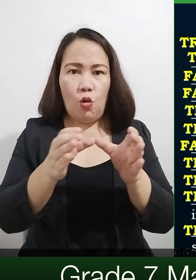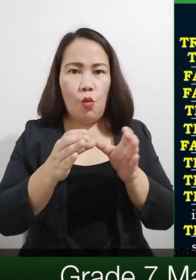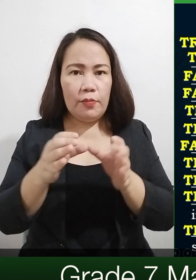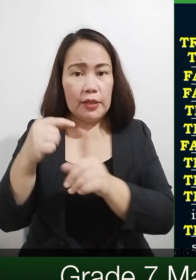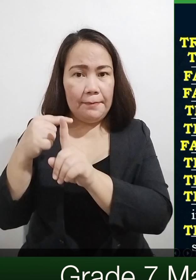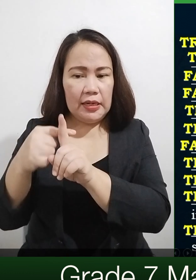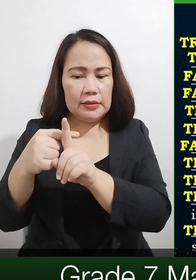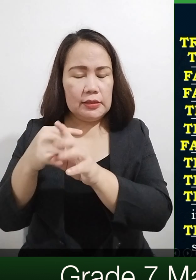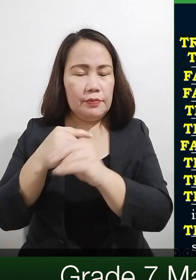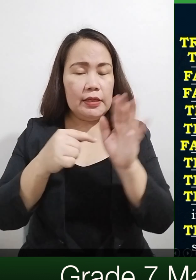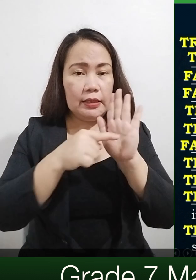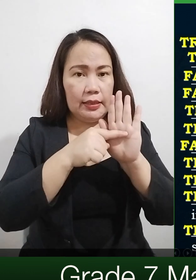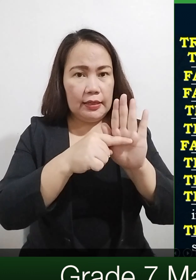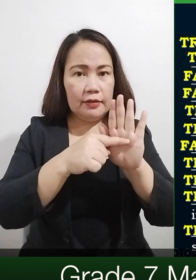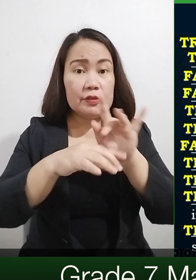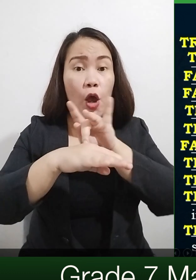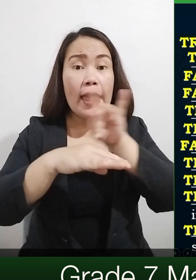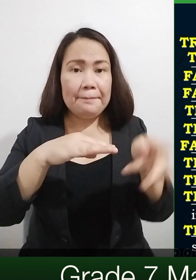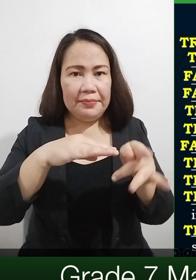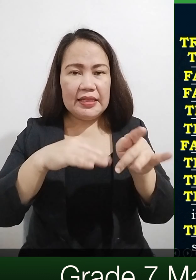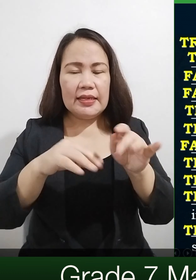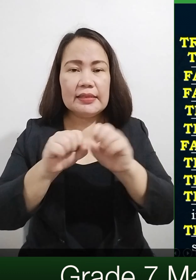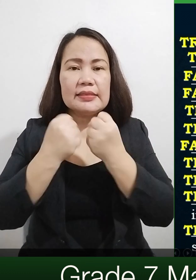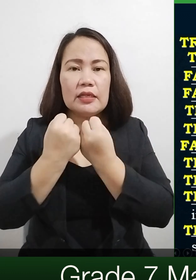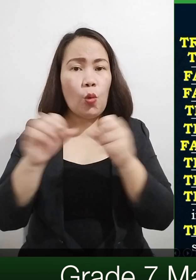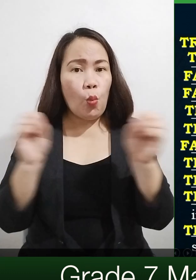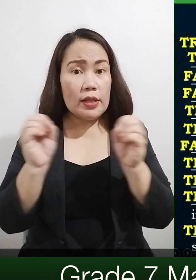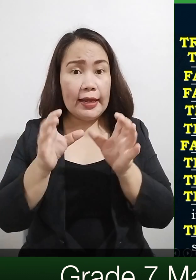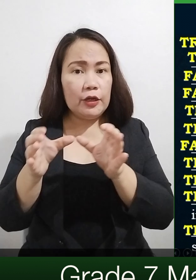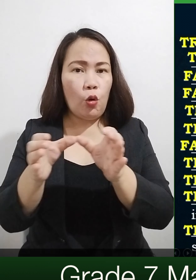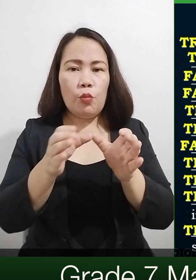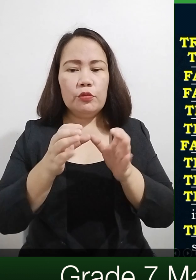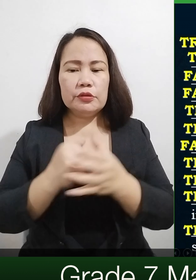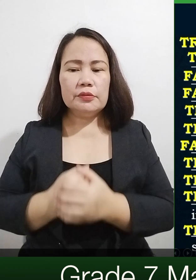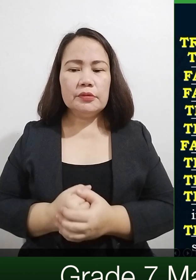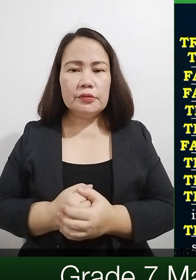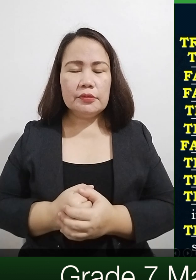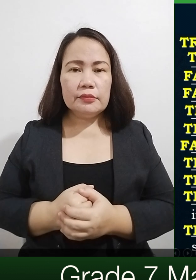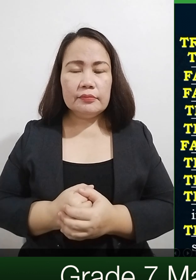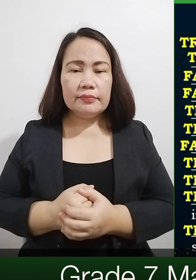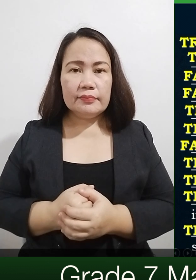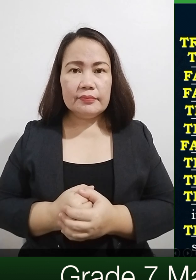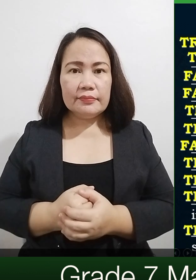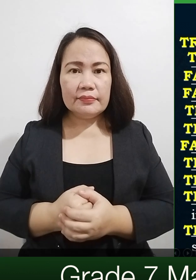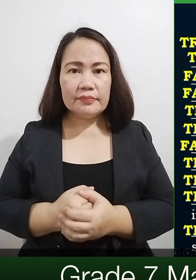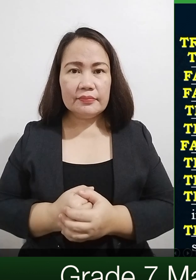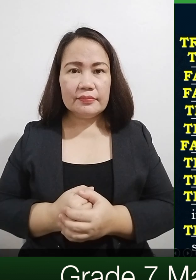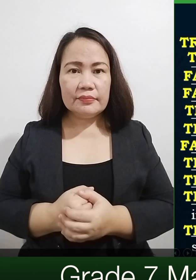empty set ito, so ibig sabihin wala daw. So, this is true.